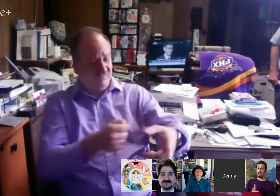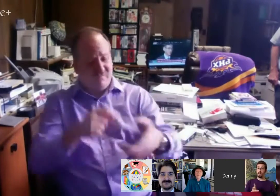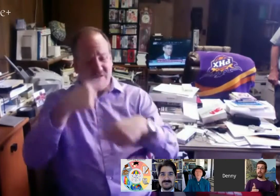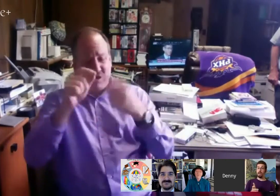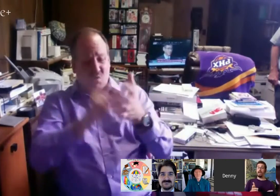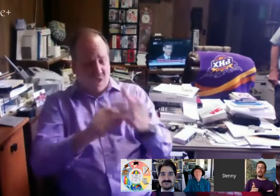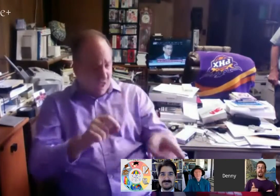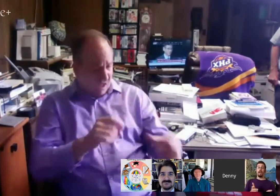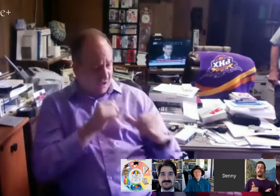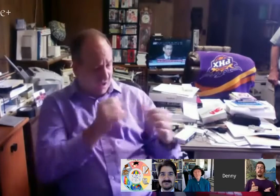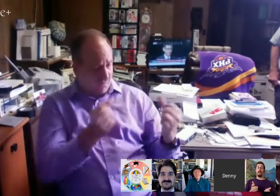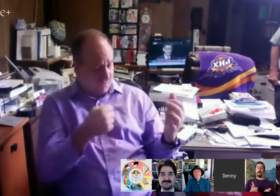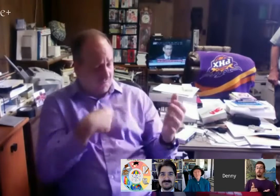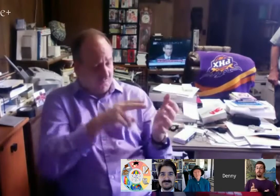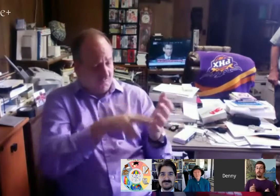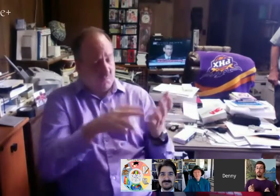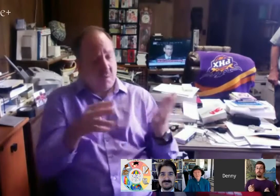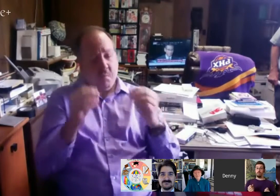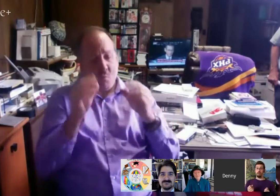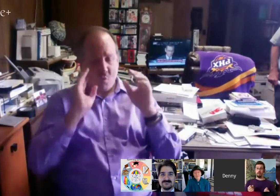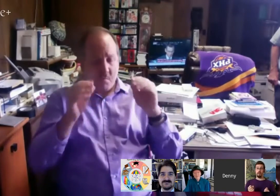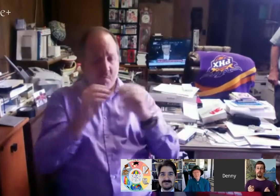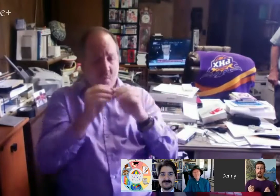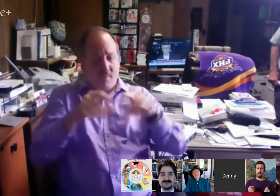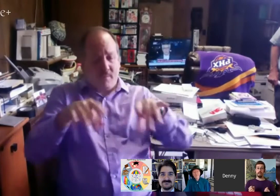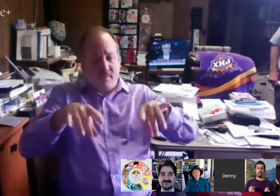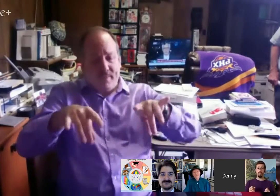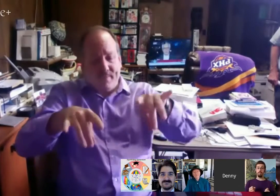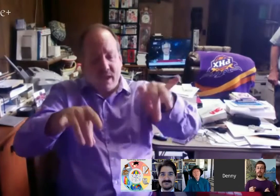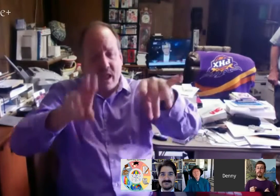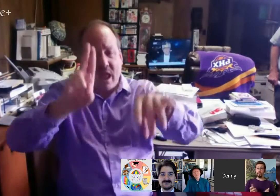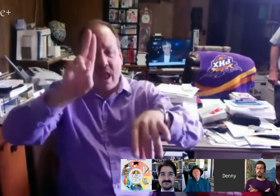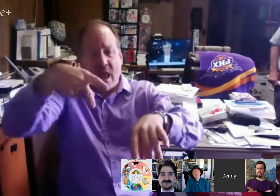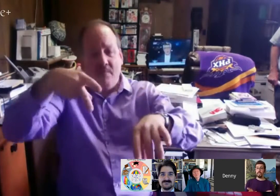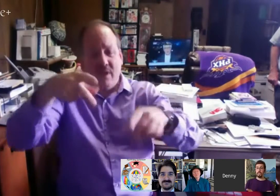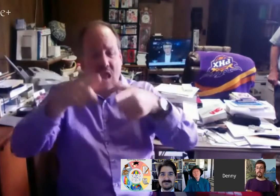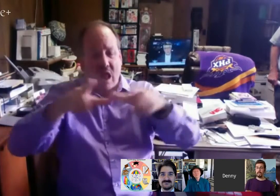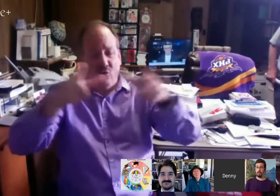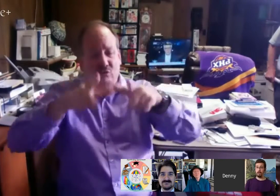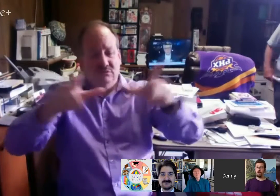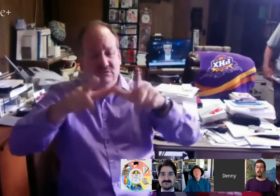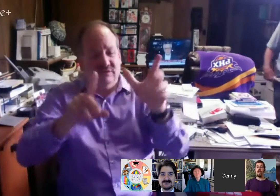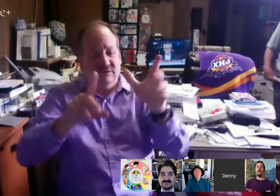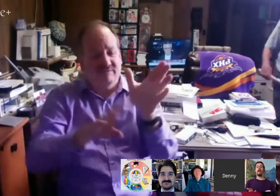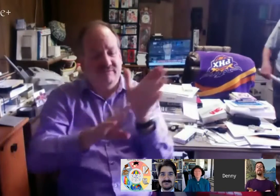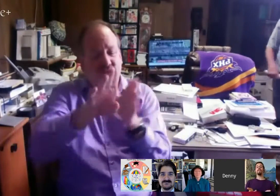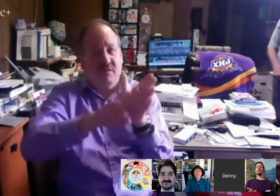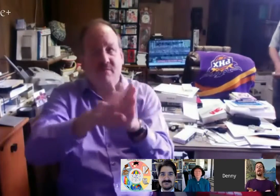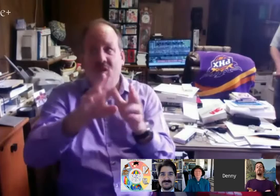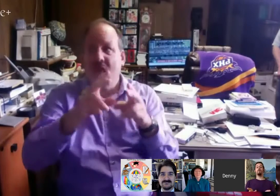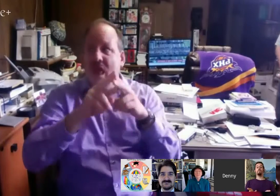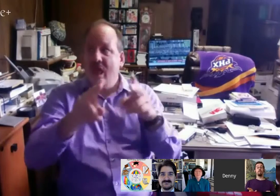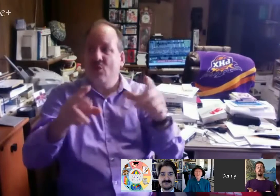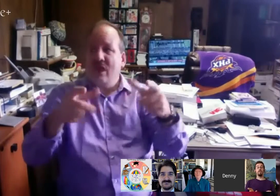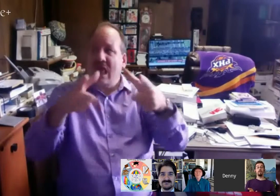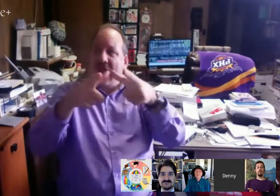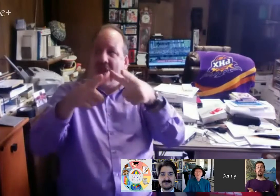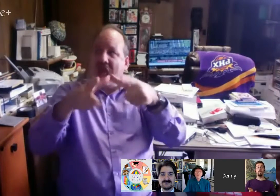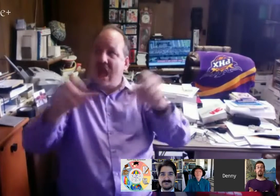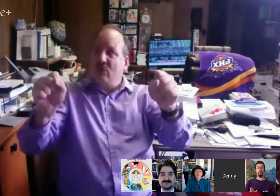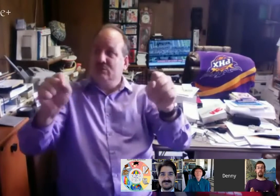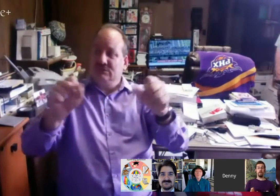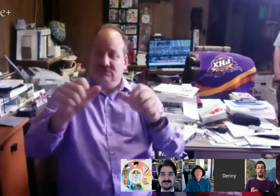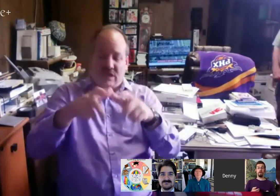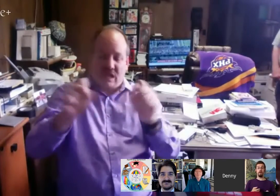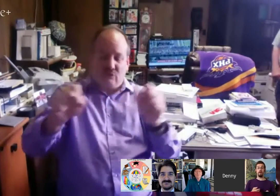and writing, I would be able to develop my literacy a lot better, and then I would be able